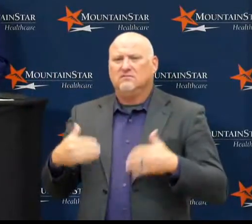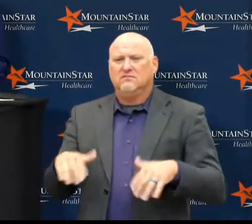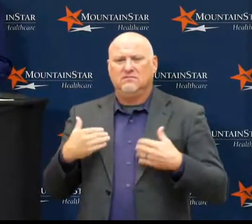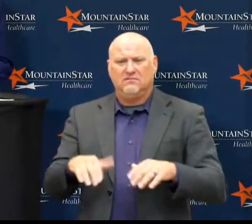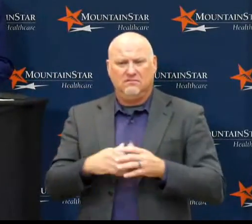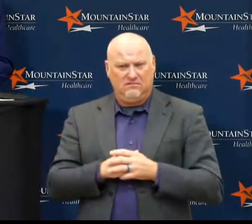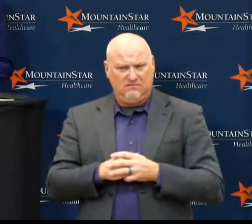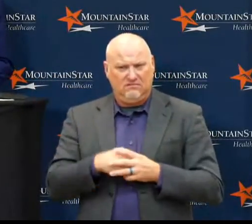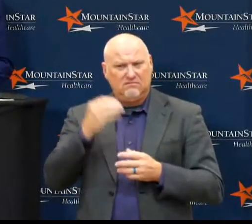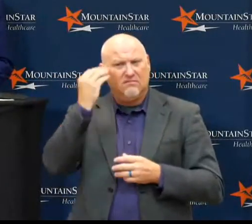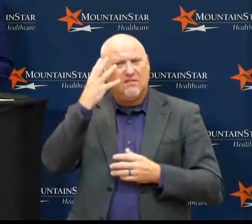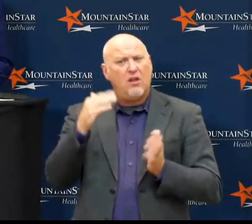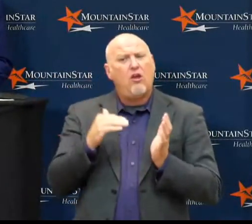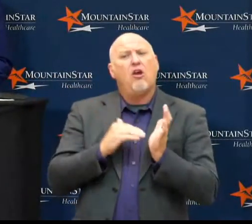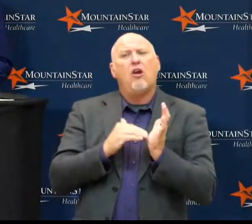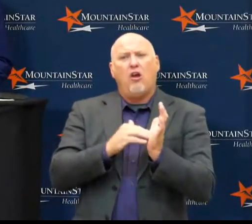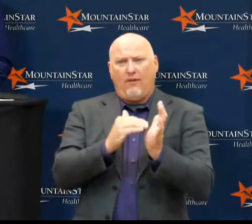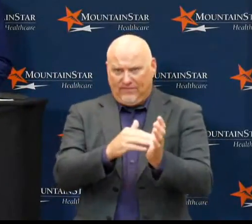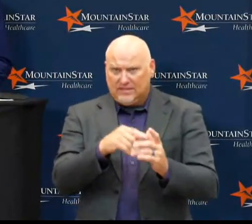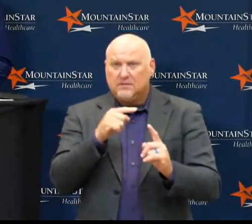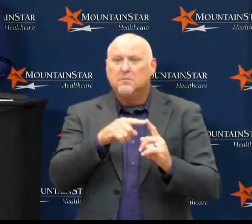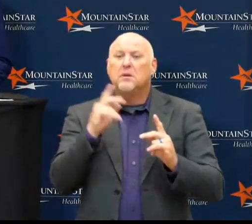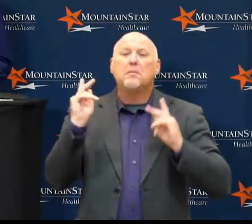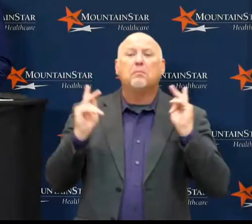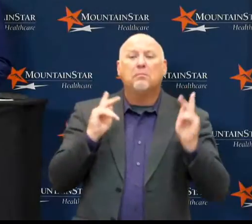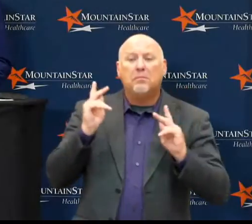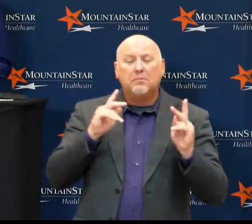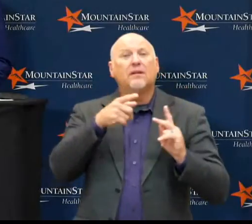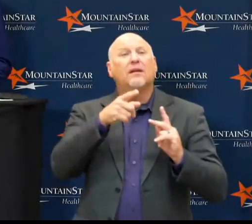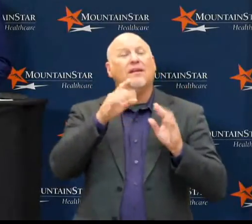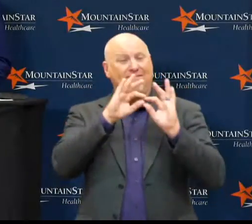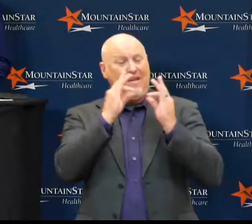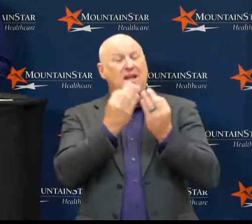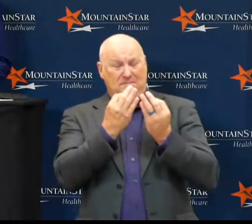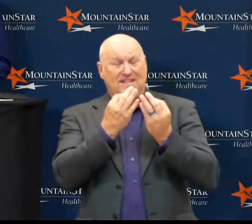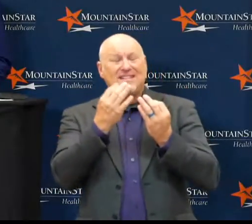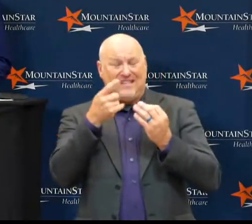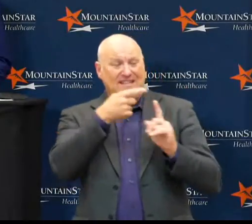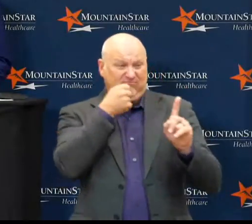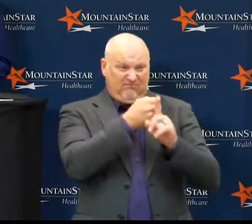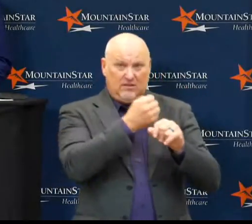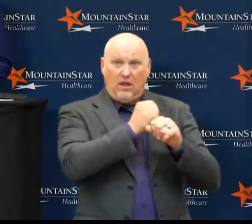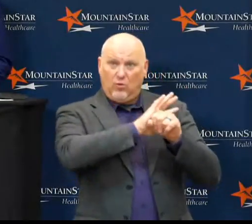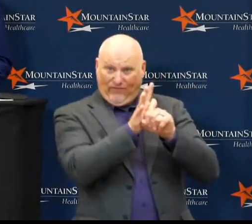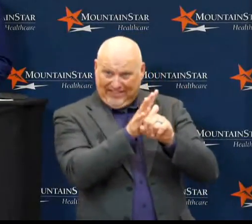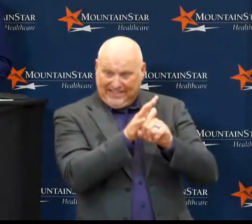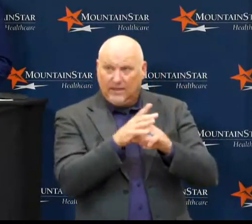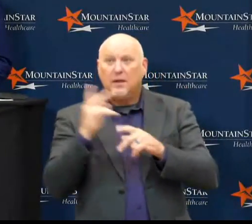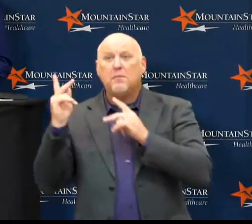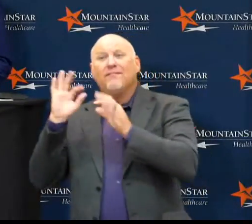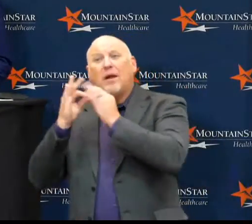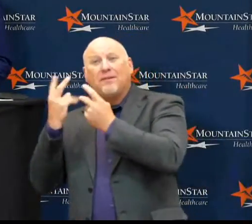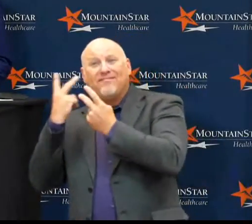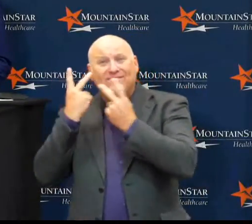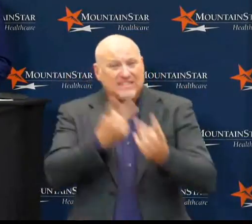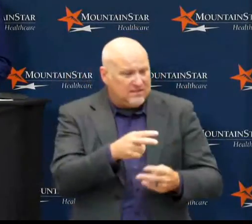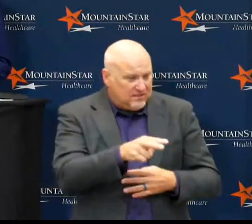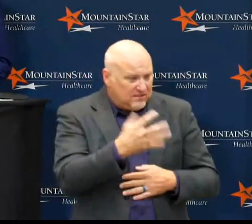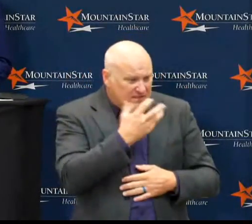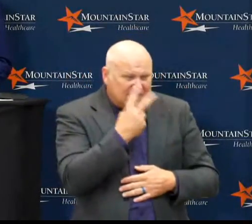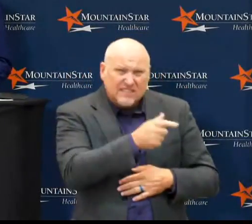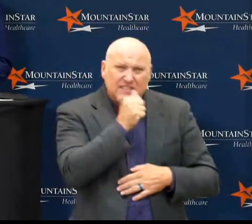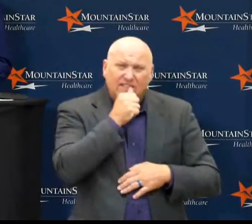or a loved one gets extremely sick, by then they want the vaccine, but it's unfortunately too late. A couple of these that have